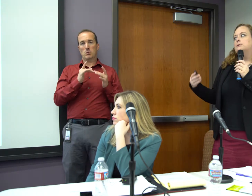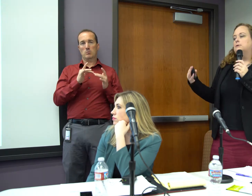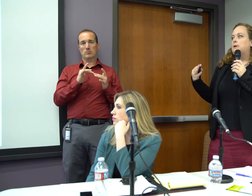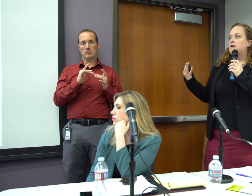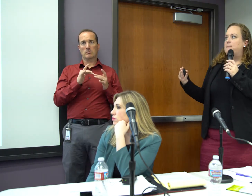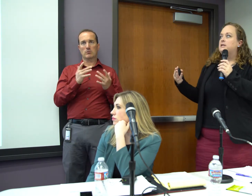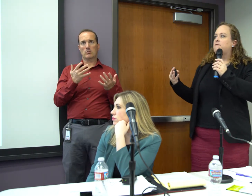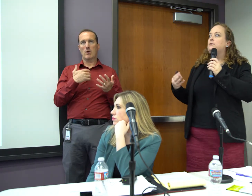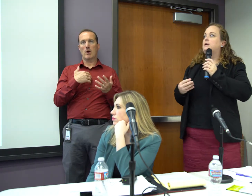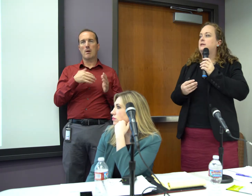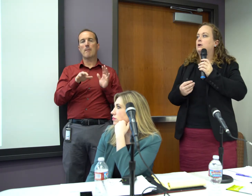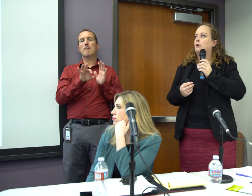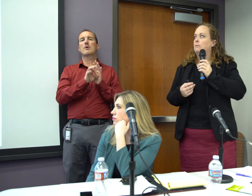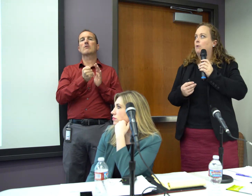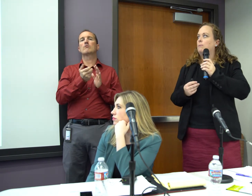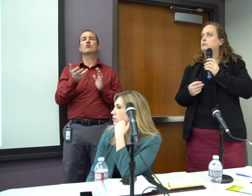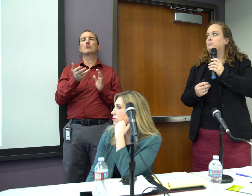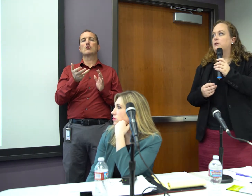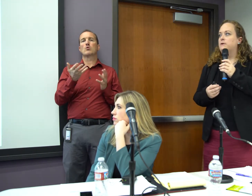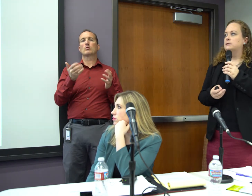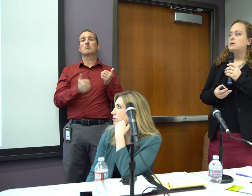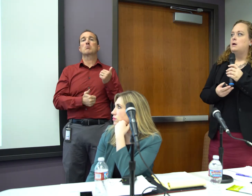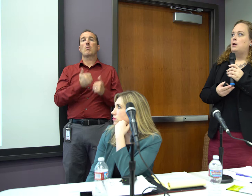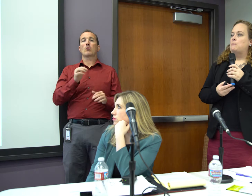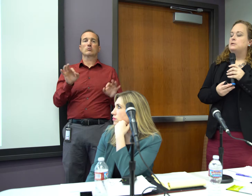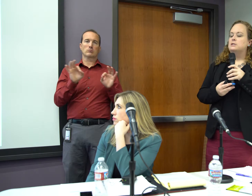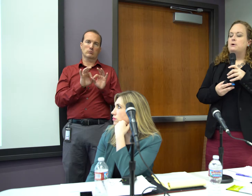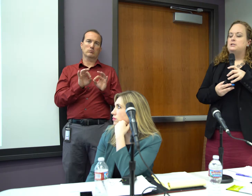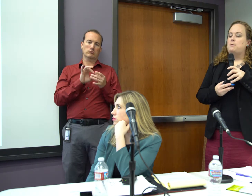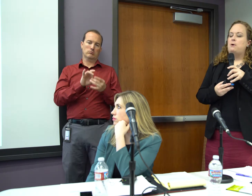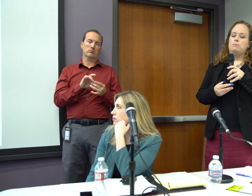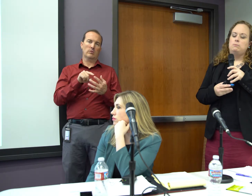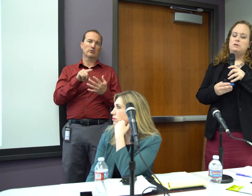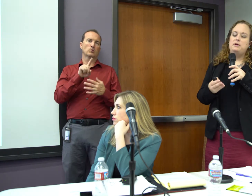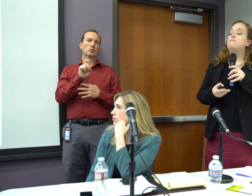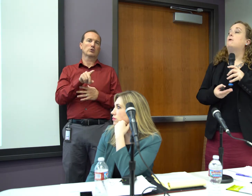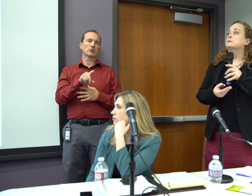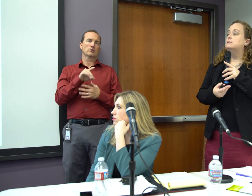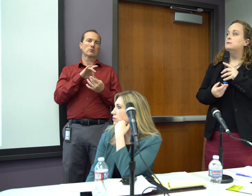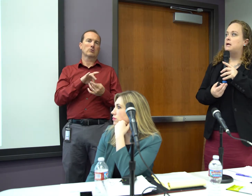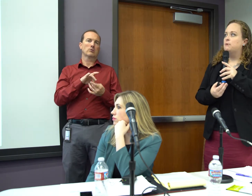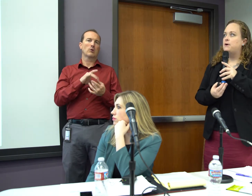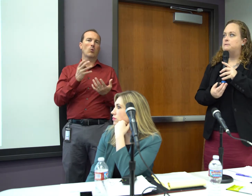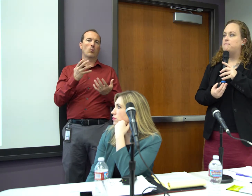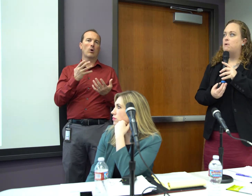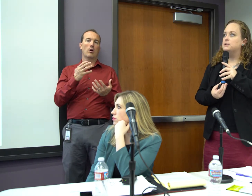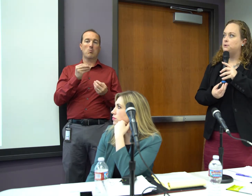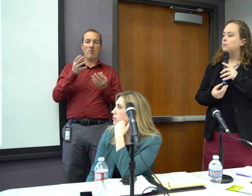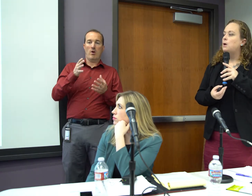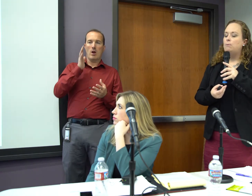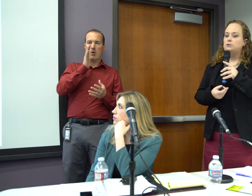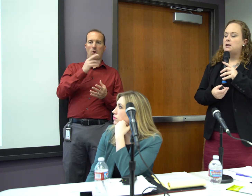just kind of picked a few that I think are most relevant to this question about the pitfalls that providers may